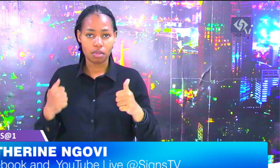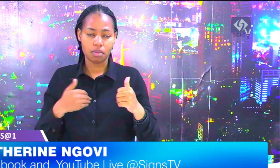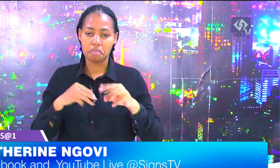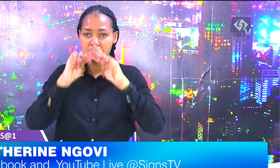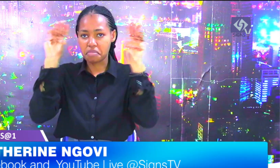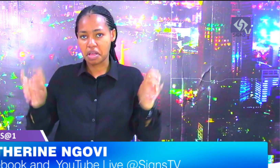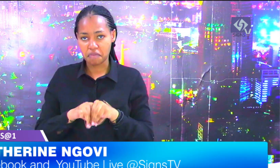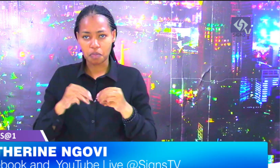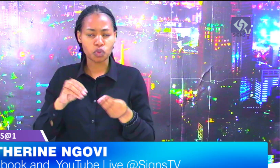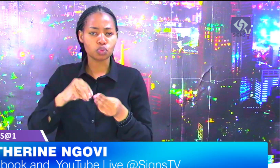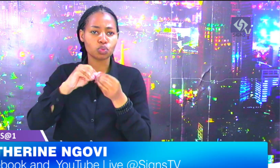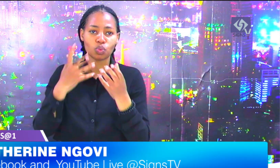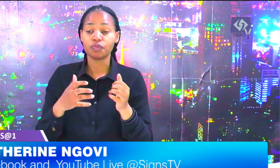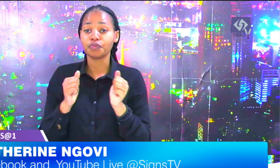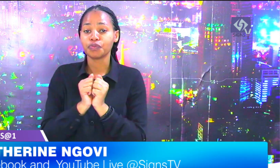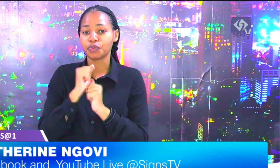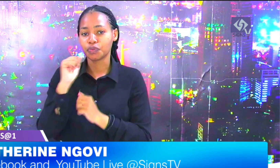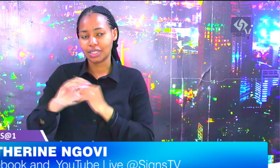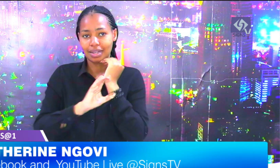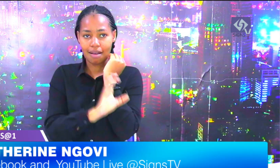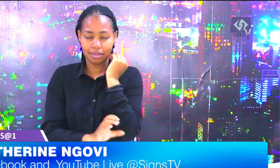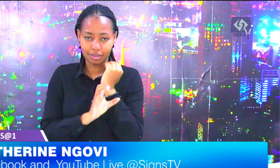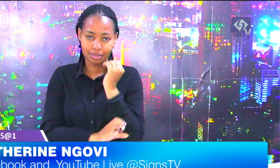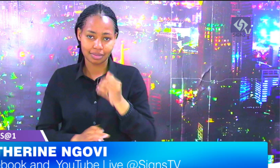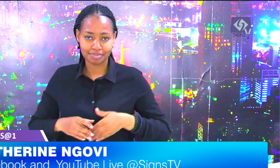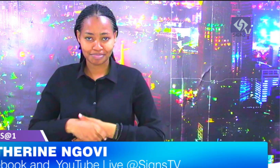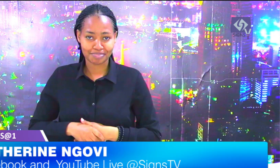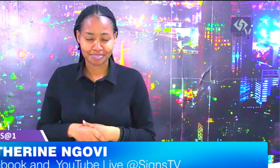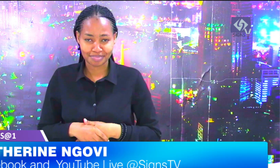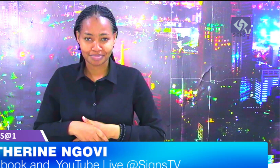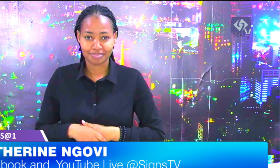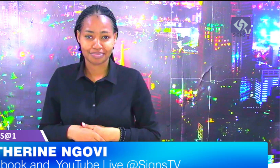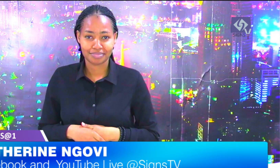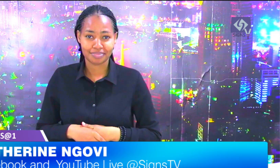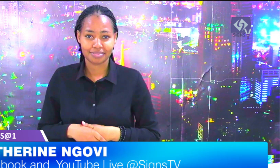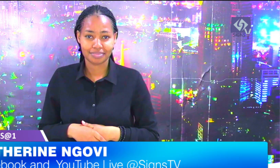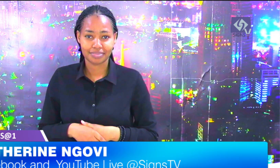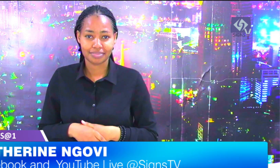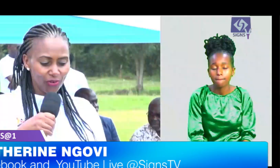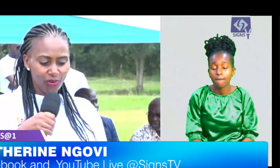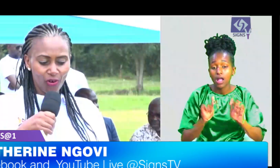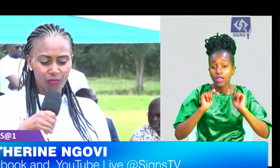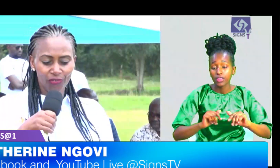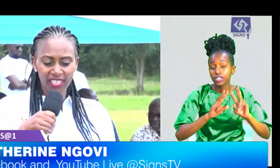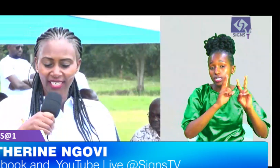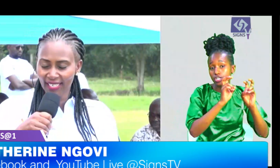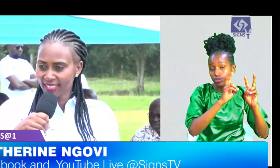that region where the tropical diseases is affecting. And the impact of